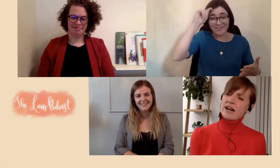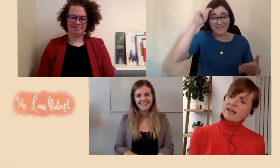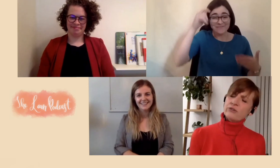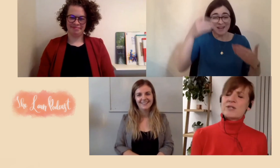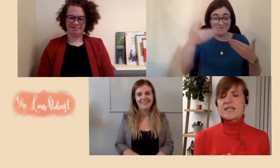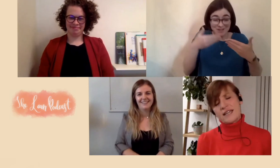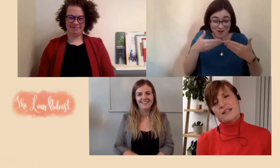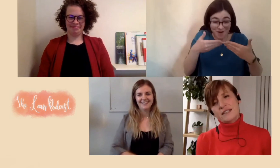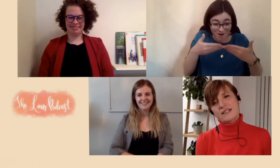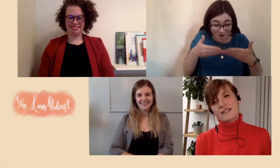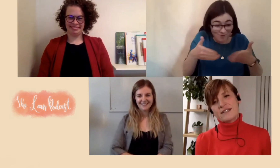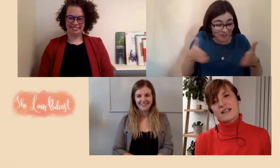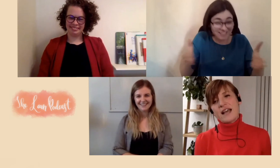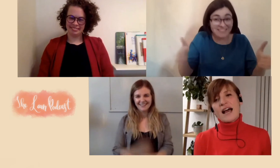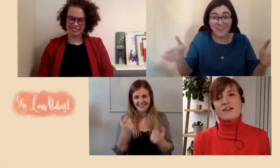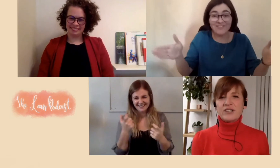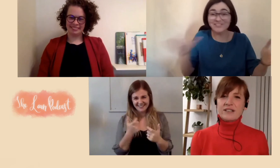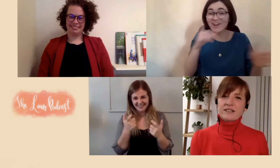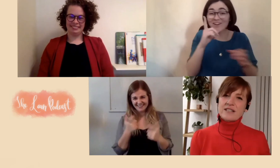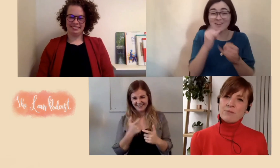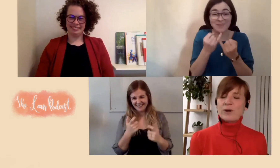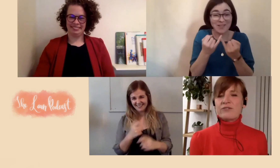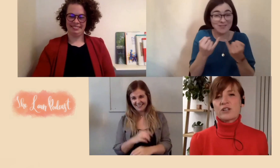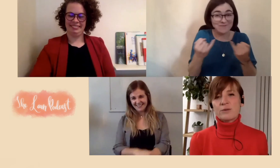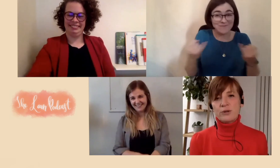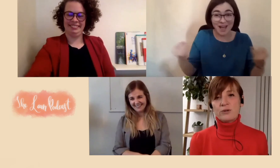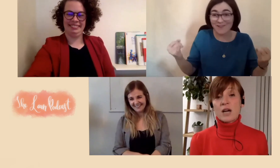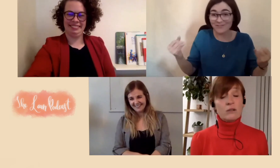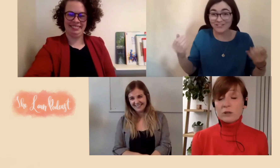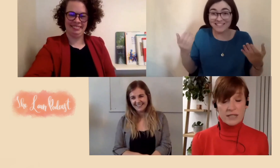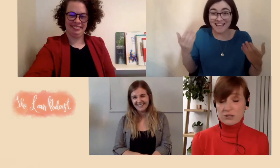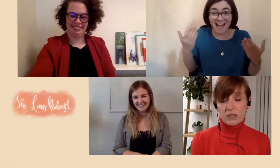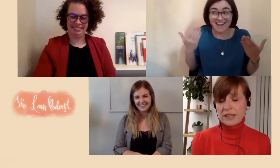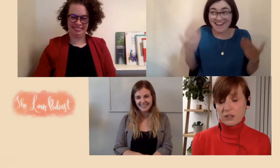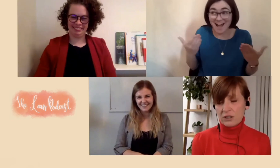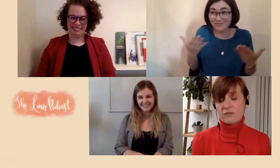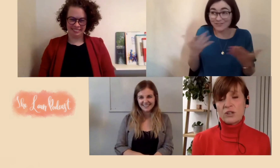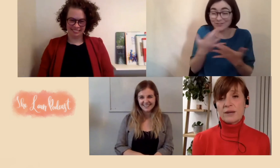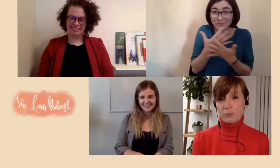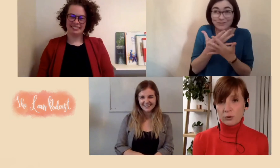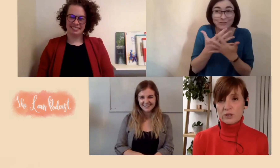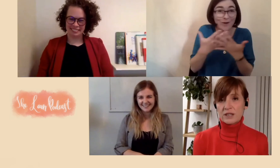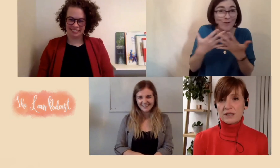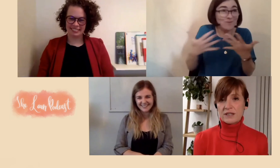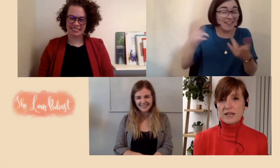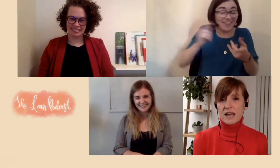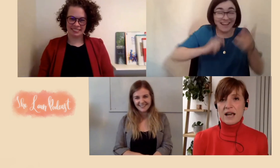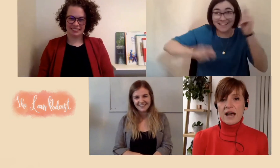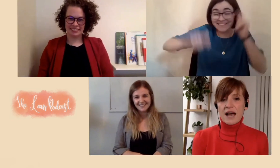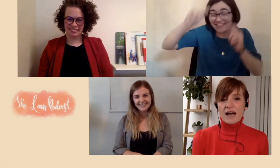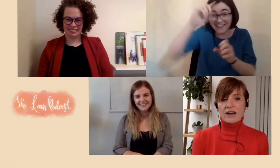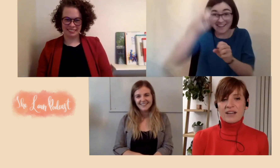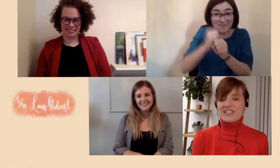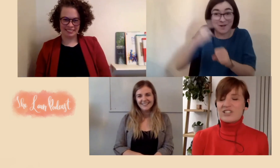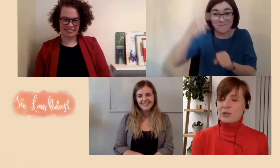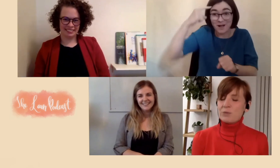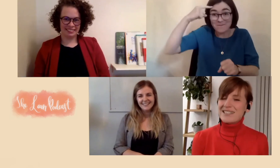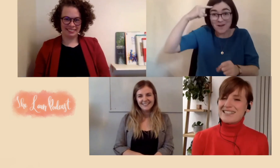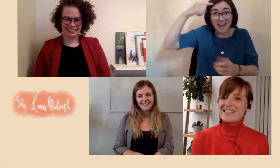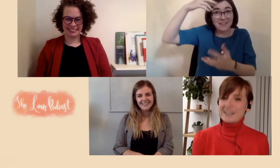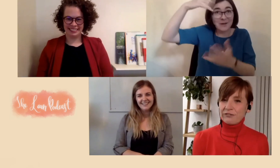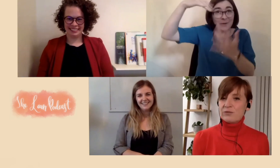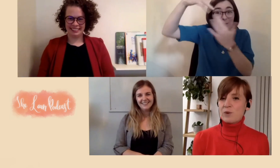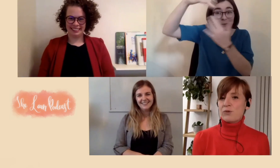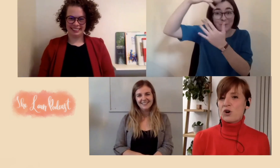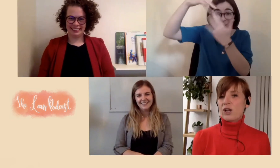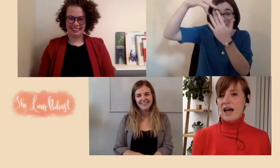flooding out, and my mind is like, boo, so many things. Well, it's only with you asking. I've